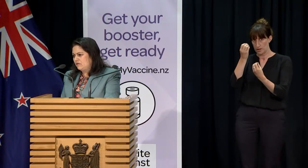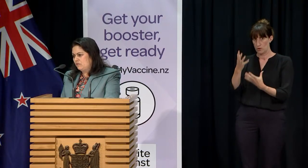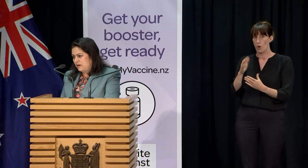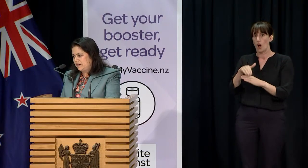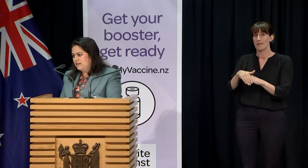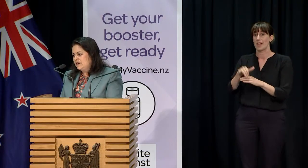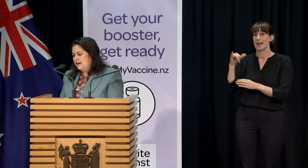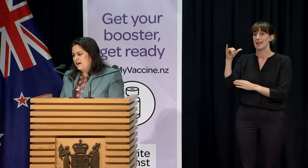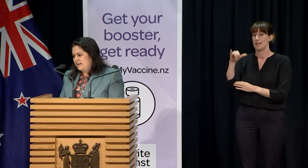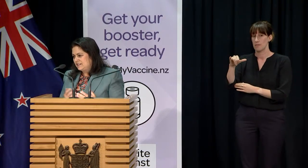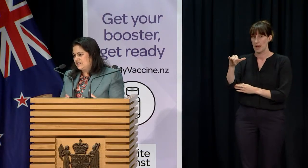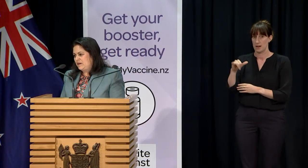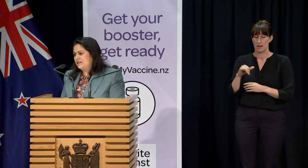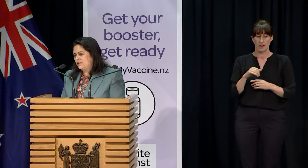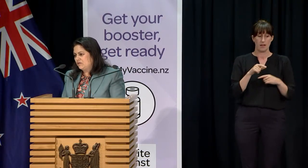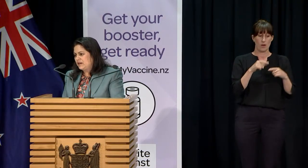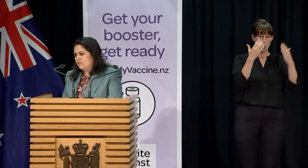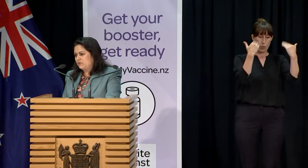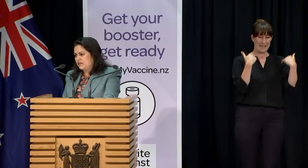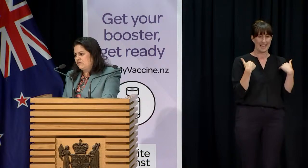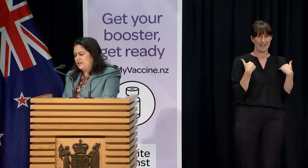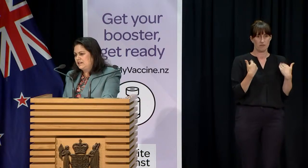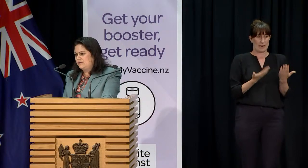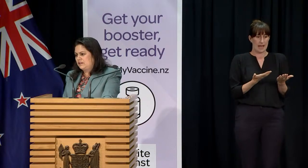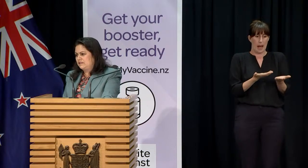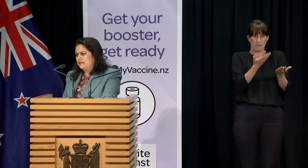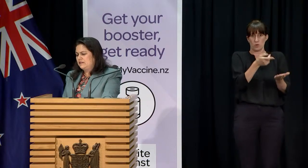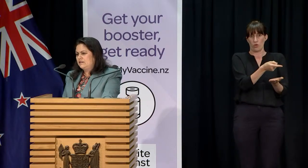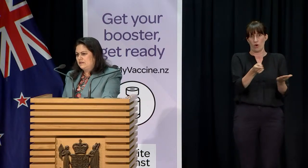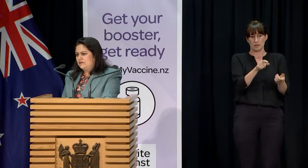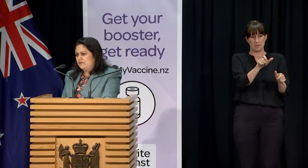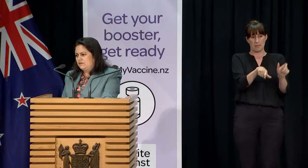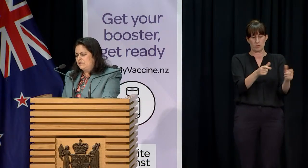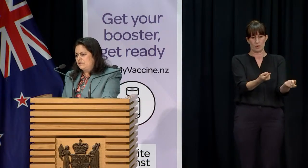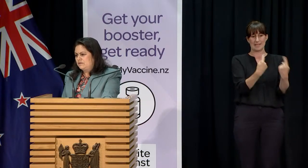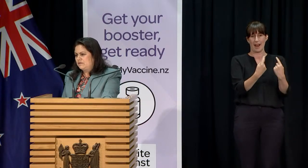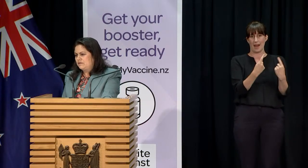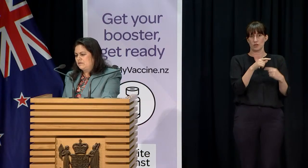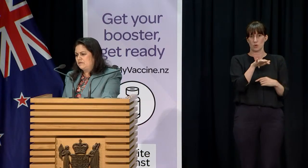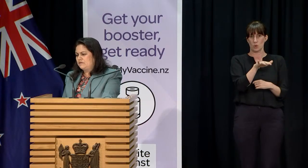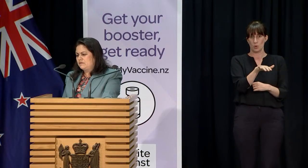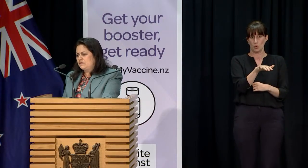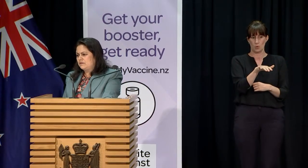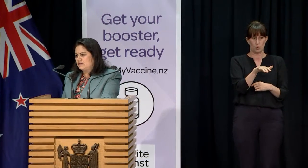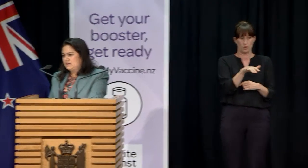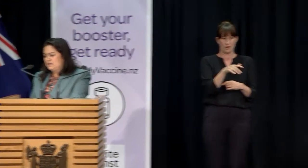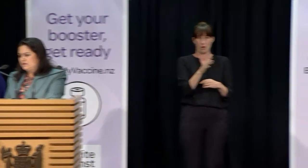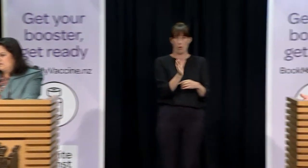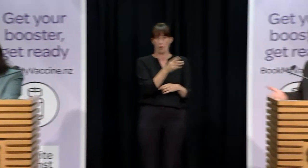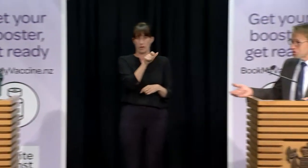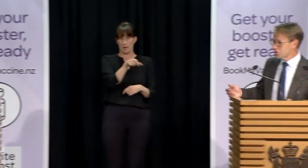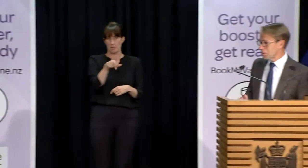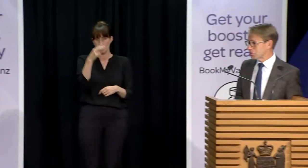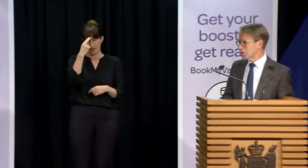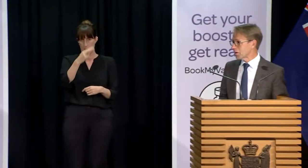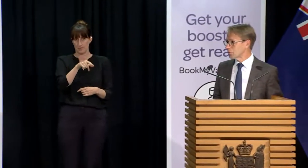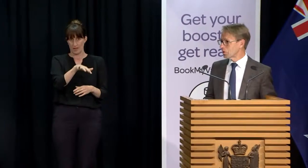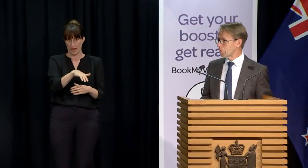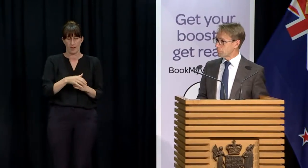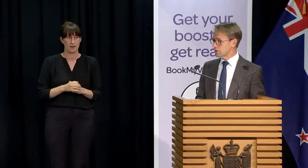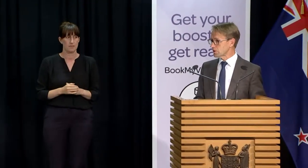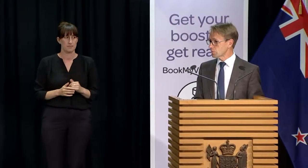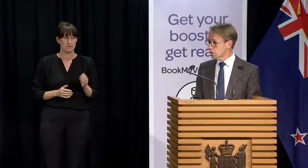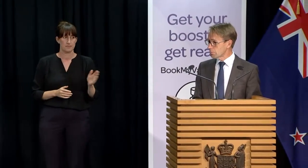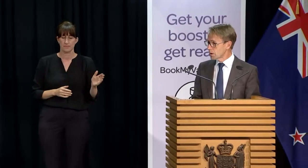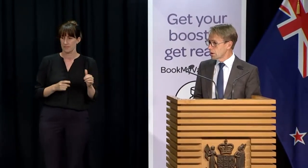the wedding, it is dependent on people self-identifying. Perhaps just a comment on both of those cases, and this is not unique. This has happened in our